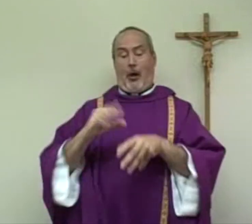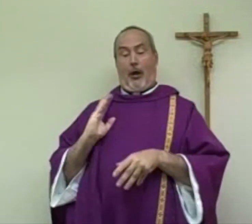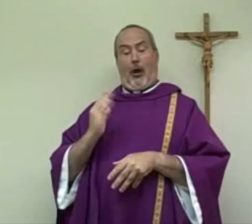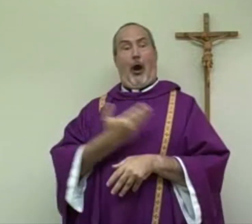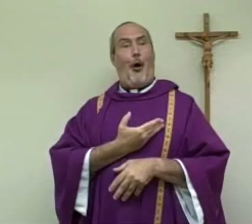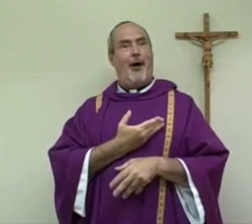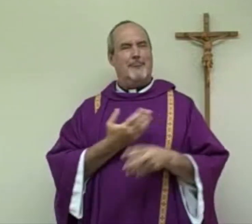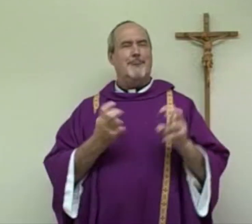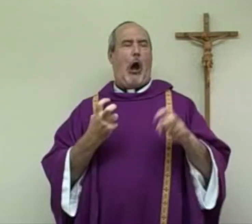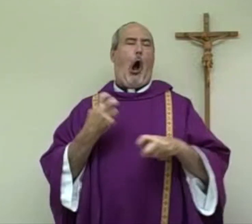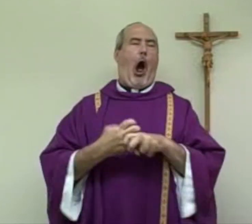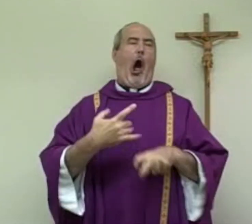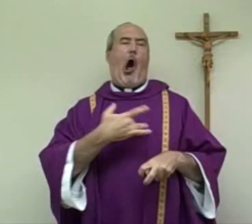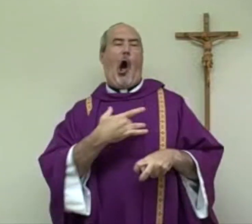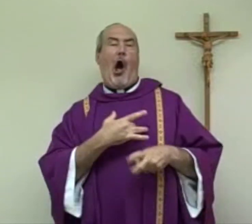up. He didn't do that.